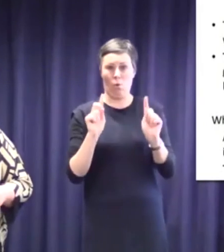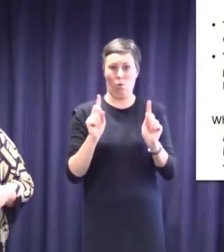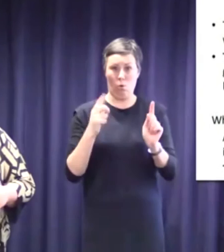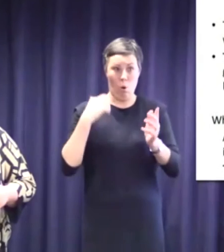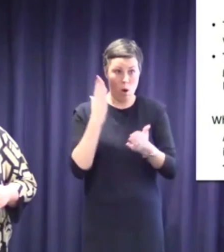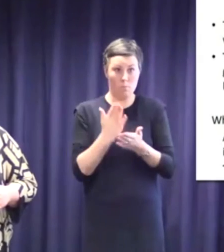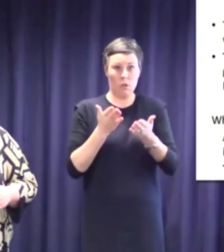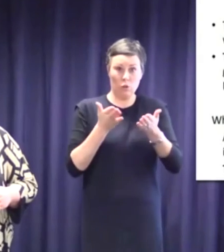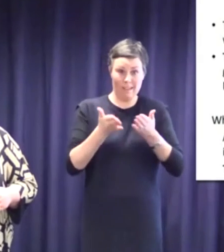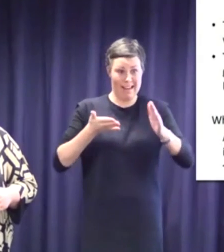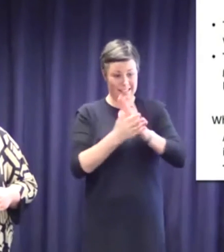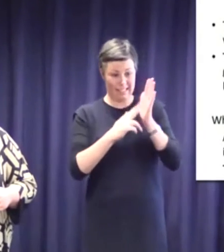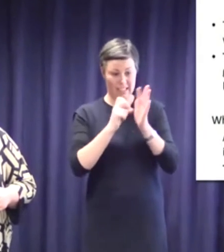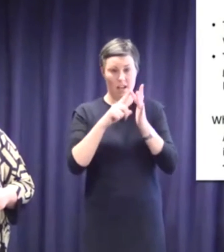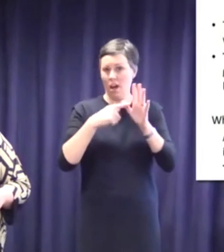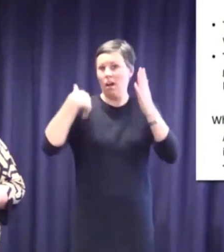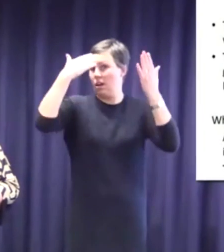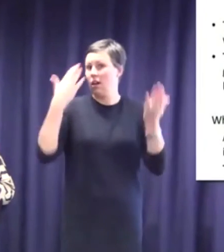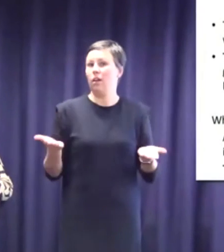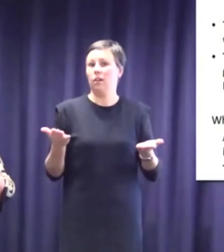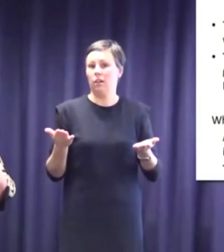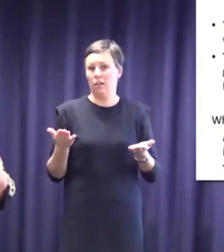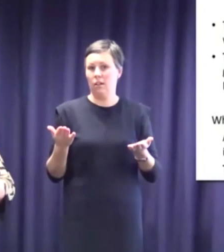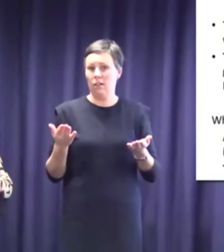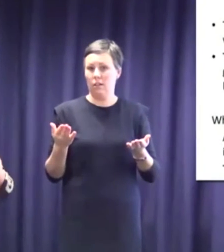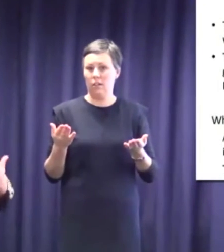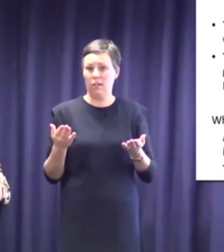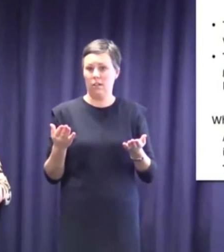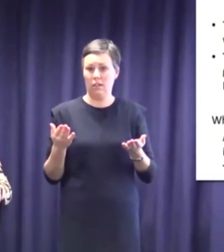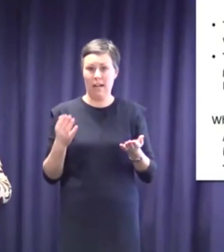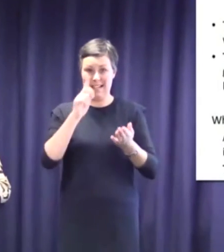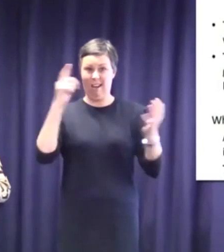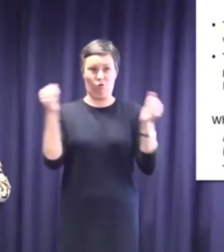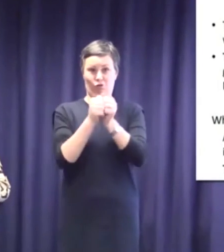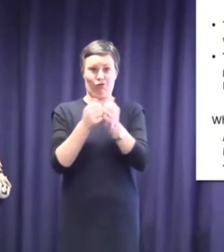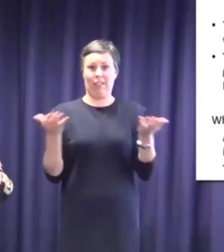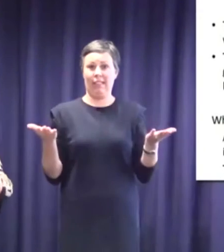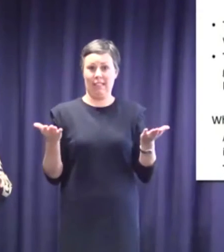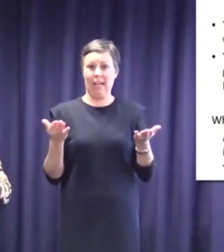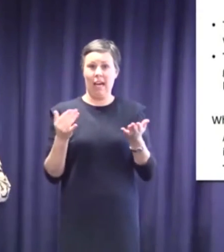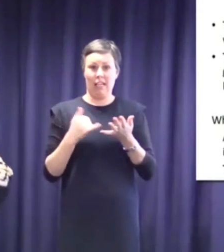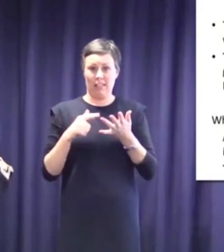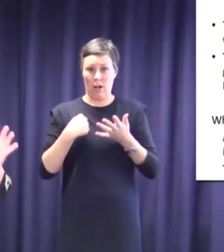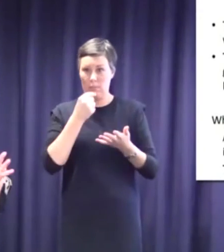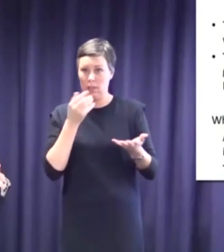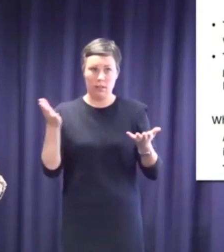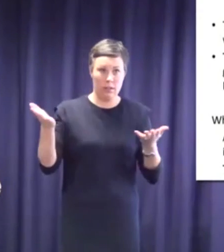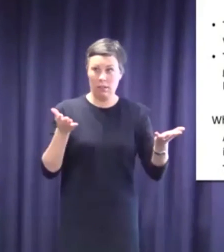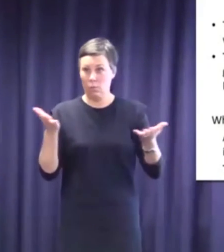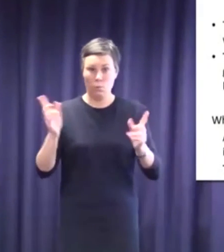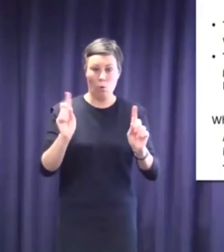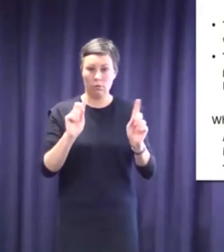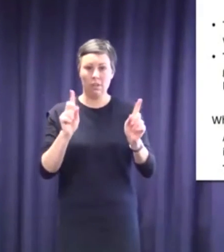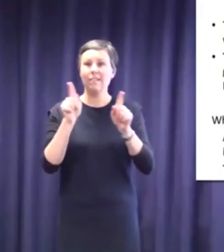So we have had to manage that for quite some time. As all